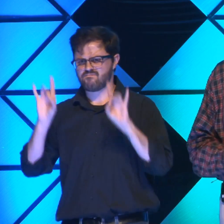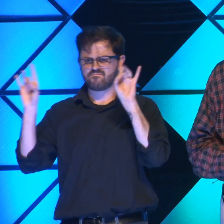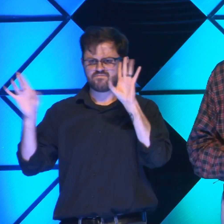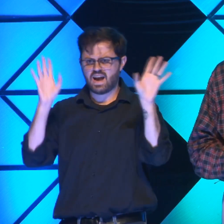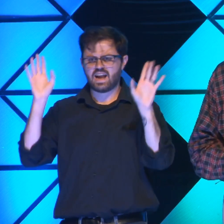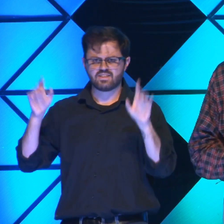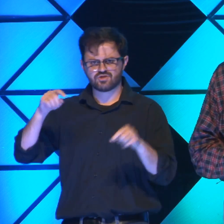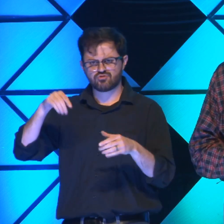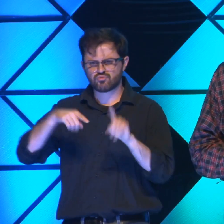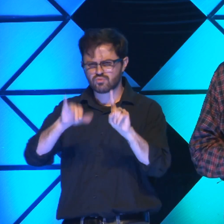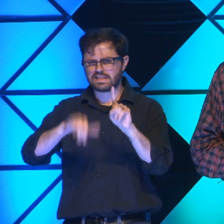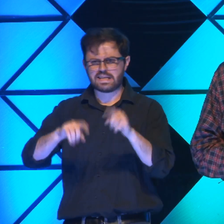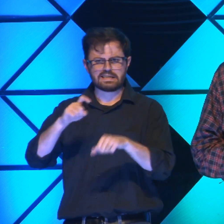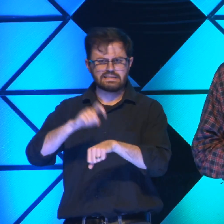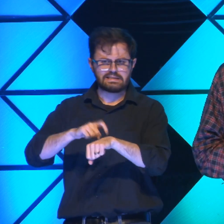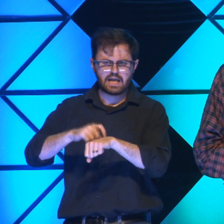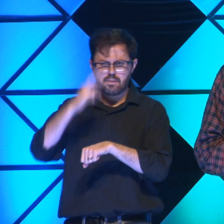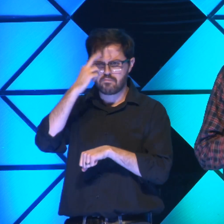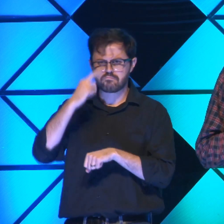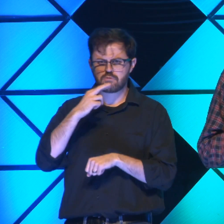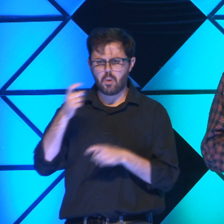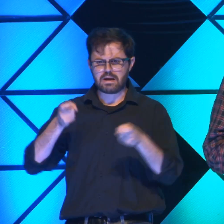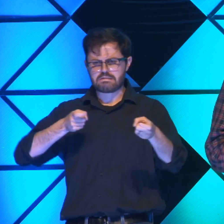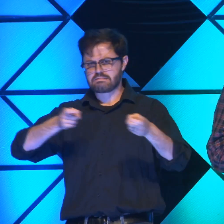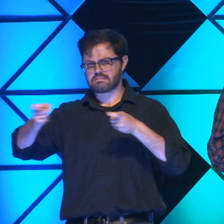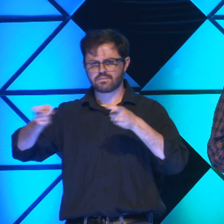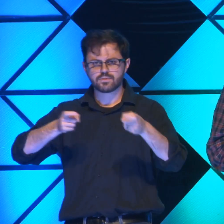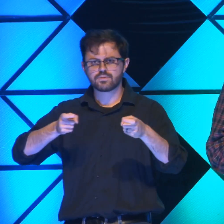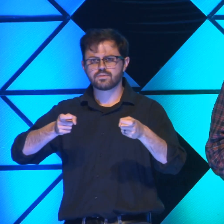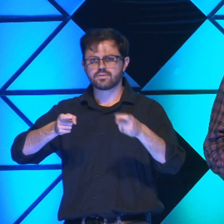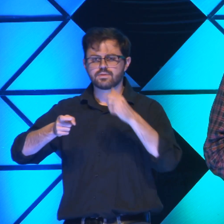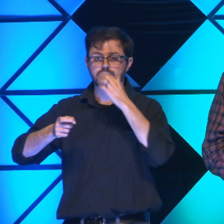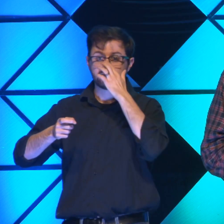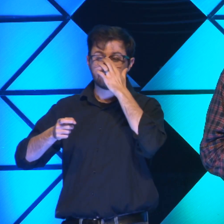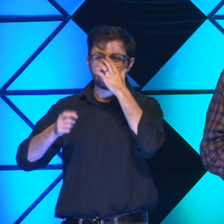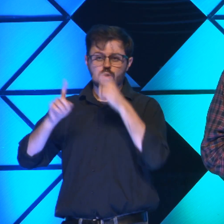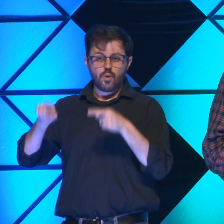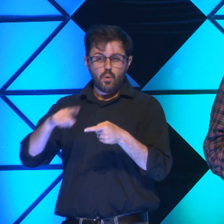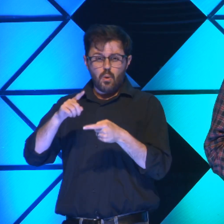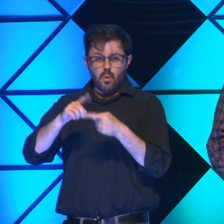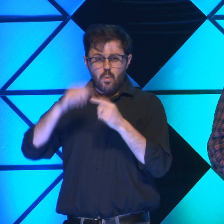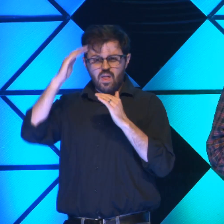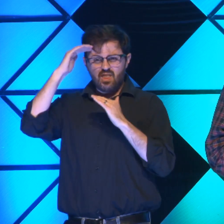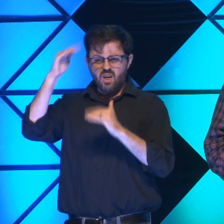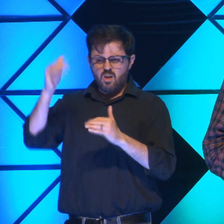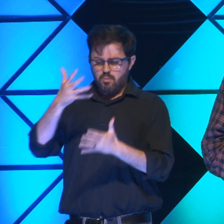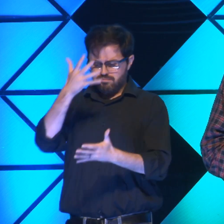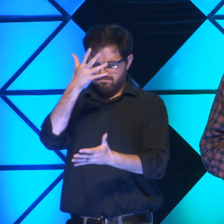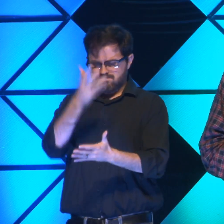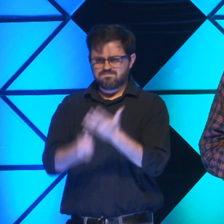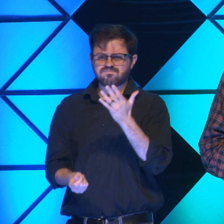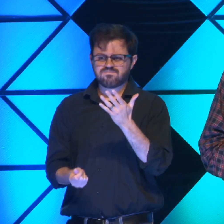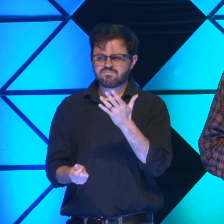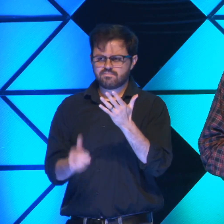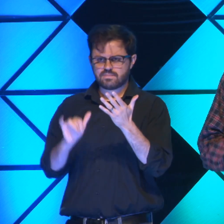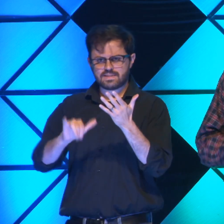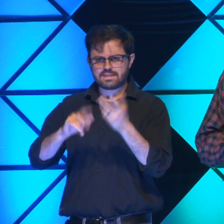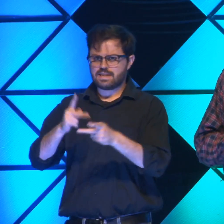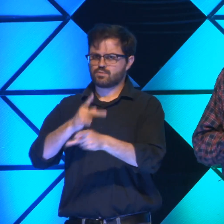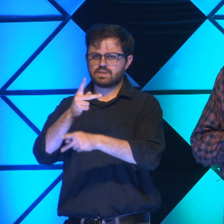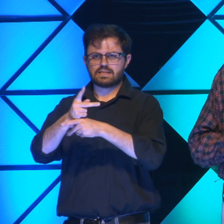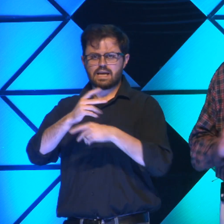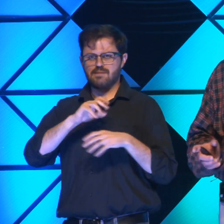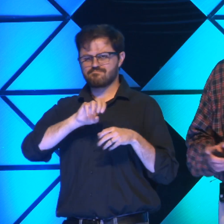Roman rule. That loss of hope was a form of grieving. I